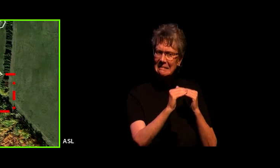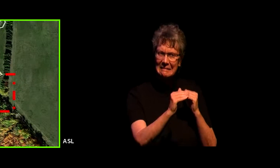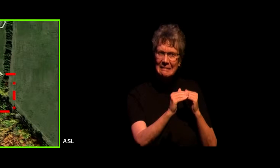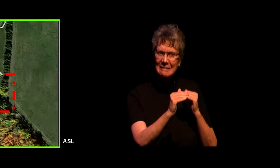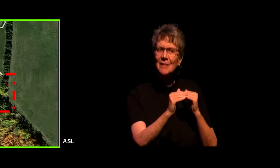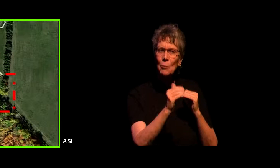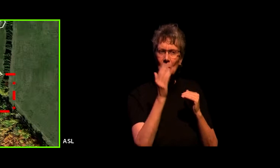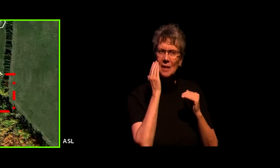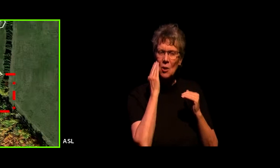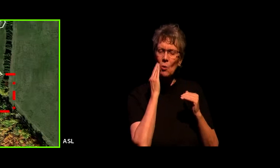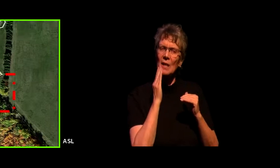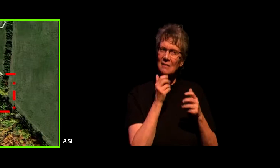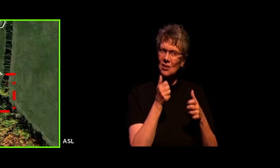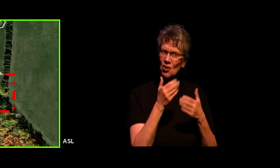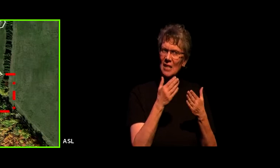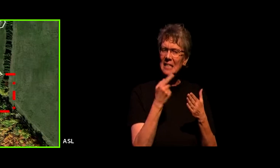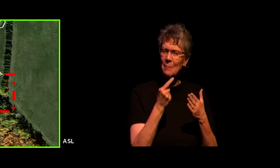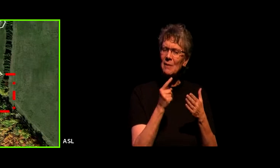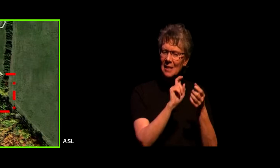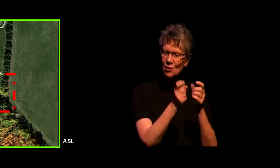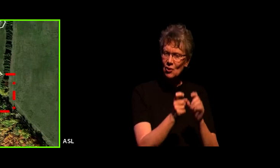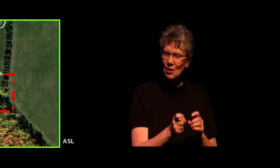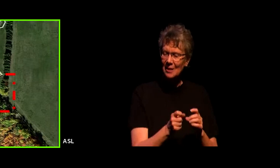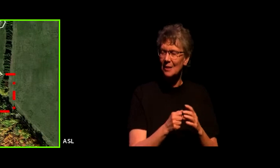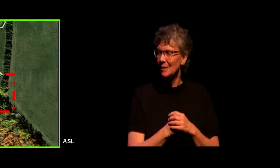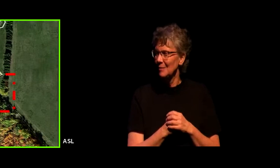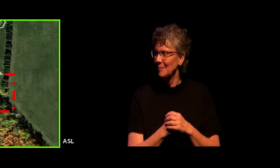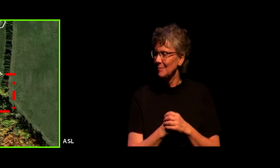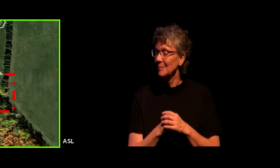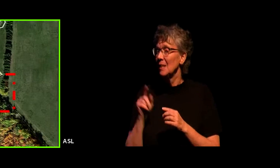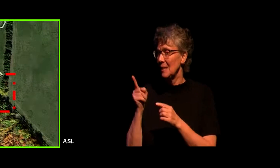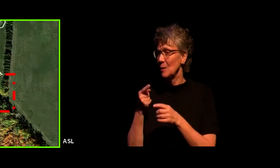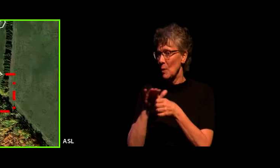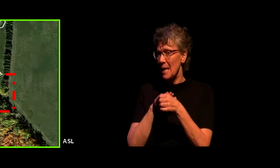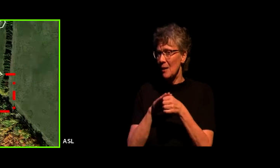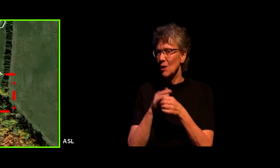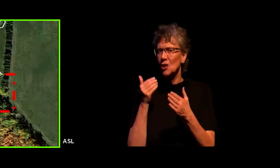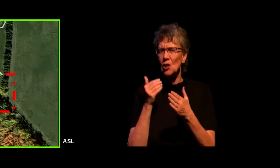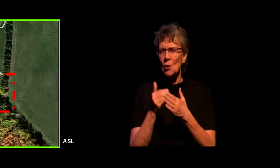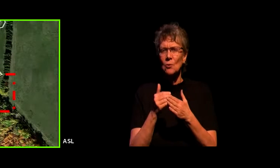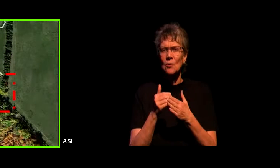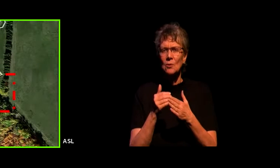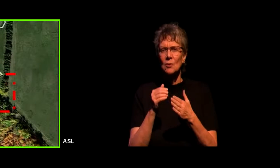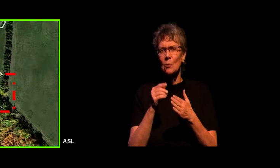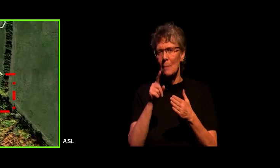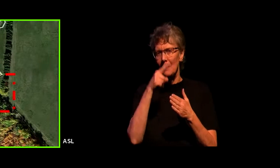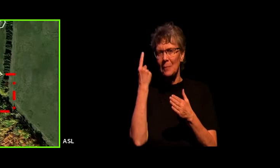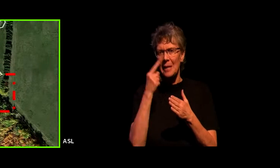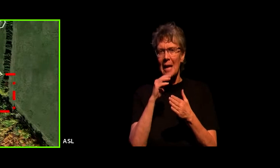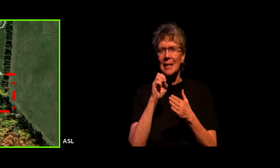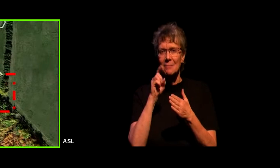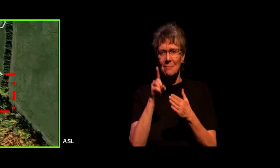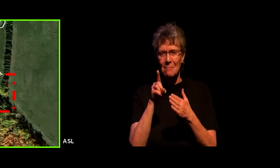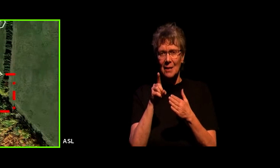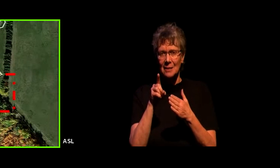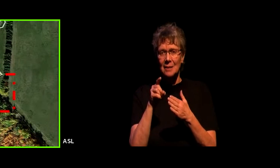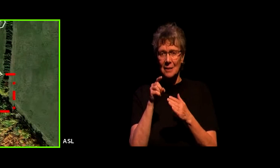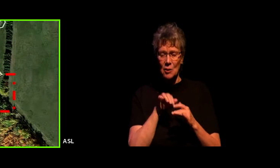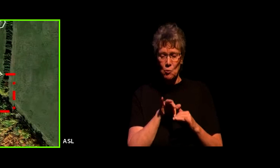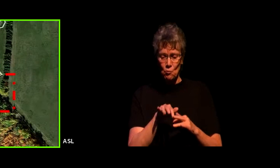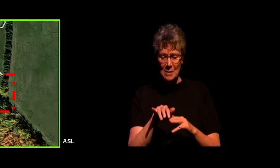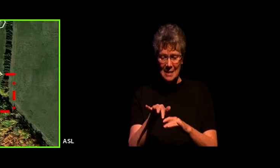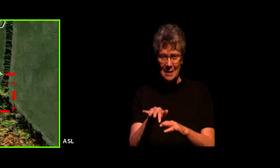quite a steep drop to the creek, we found potentially 3 unmarked graves. And this was